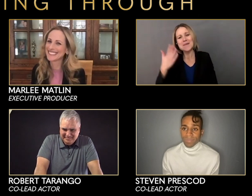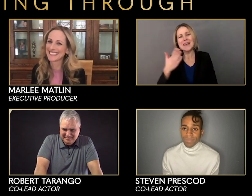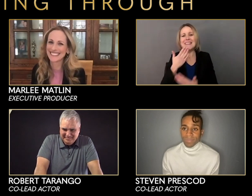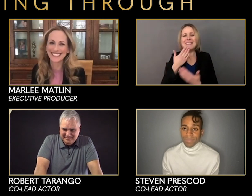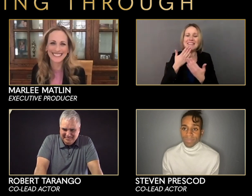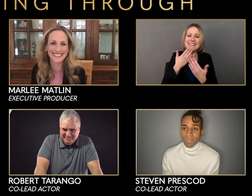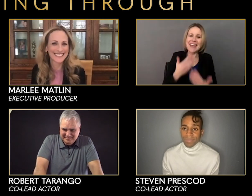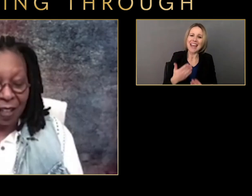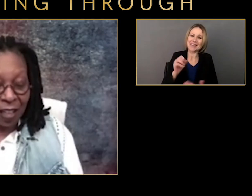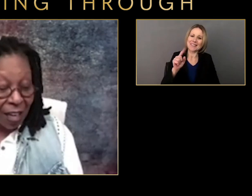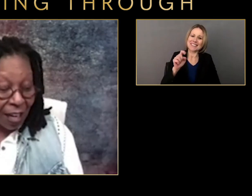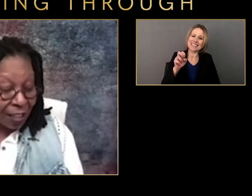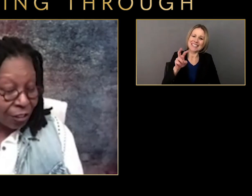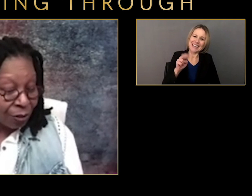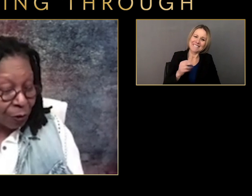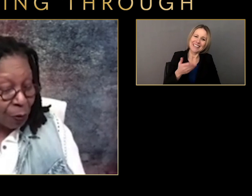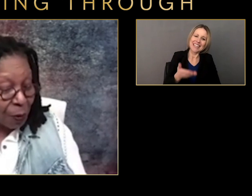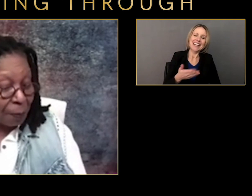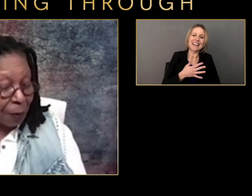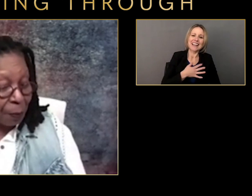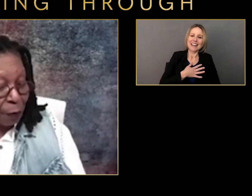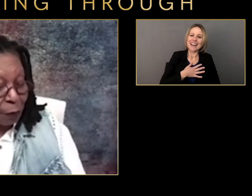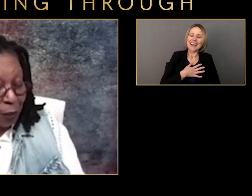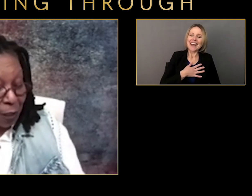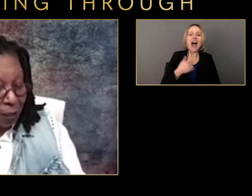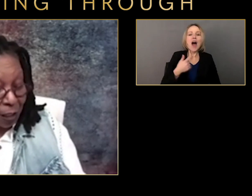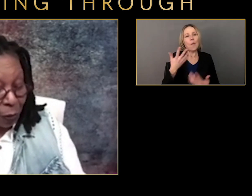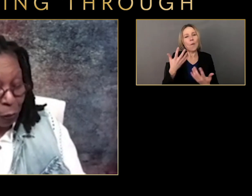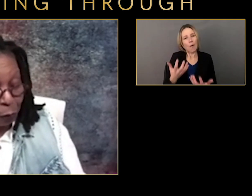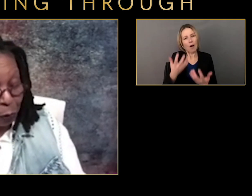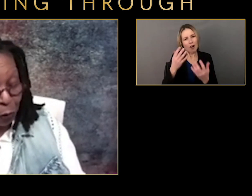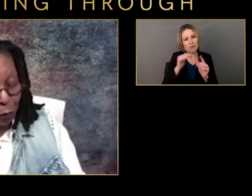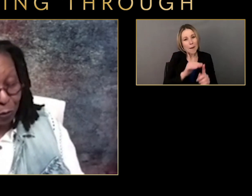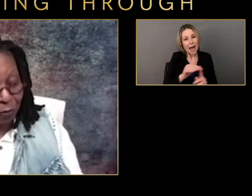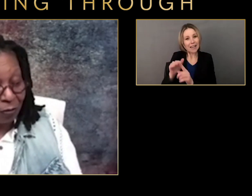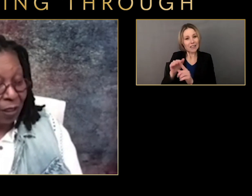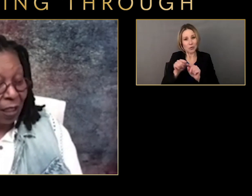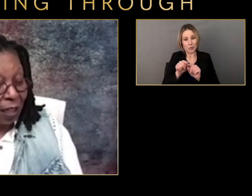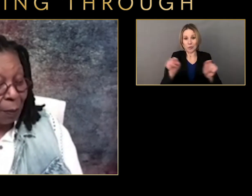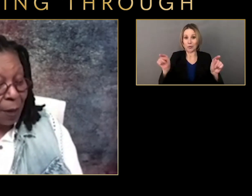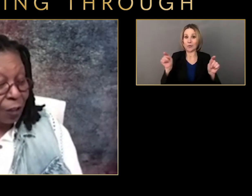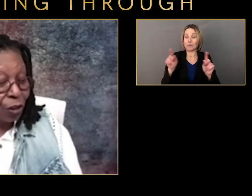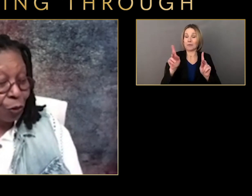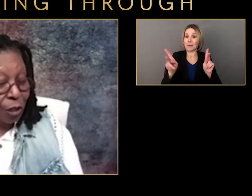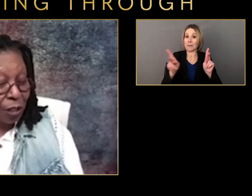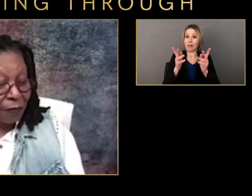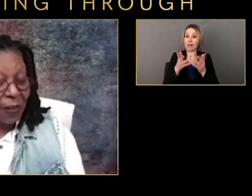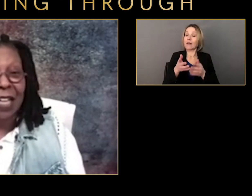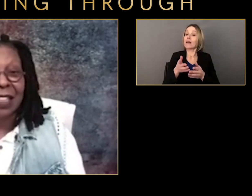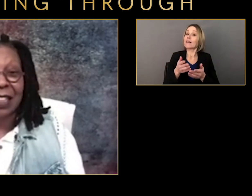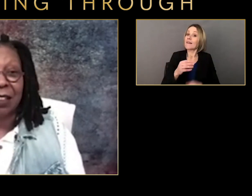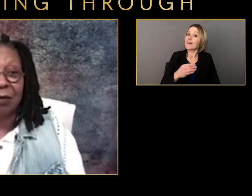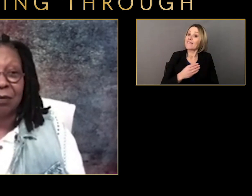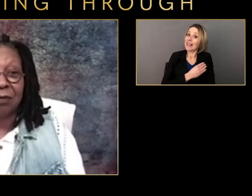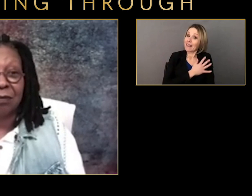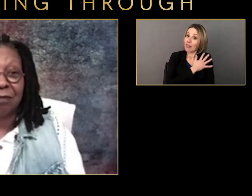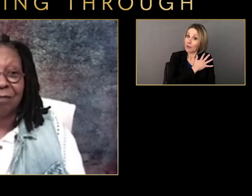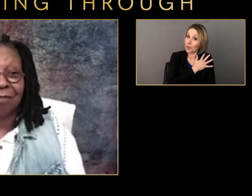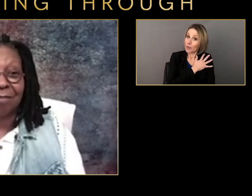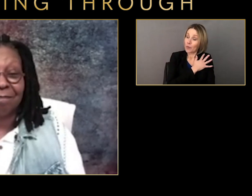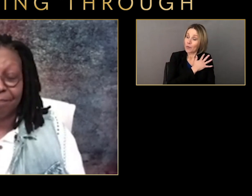Stephen. And I just want to remind people, feeling through, make sure you find it.